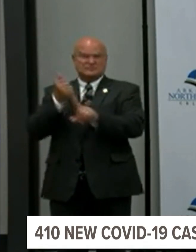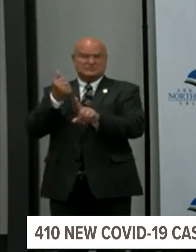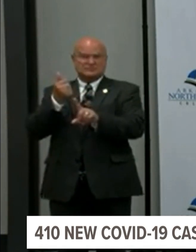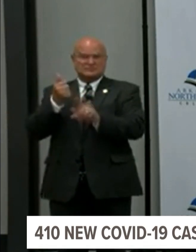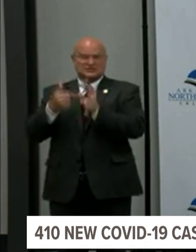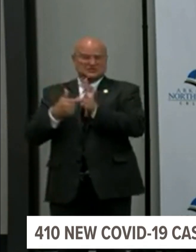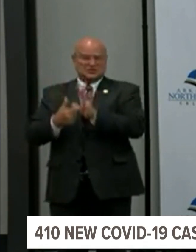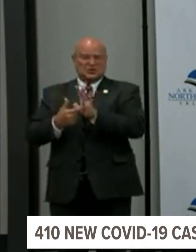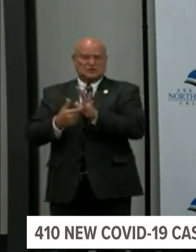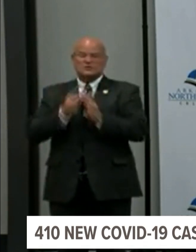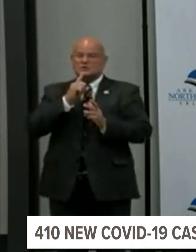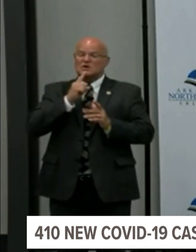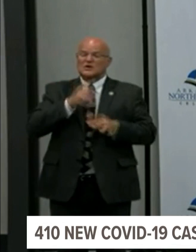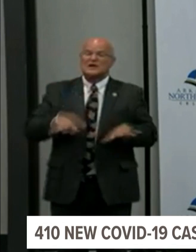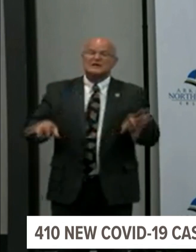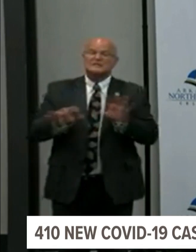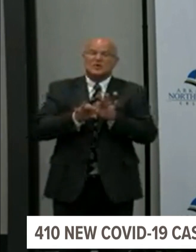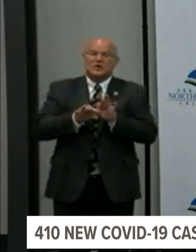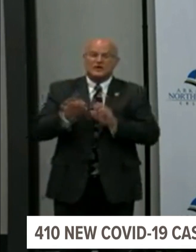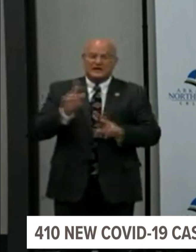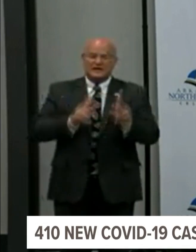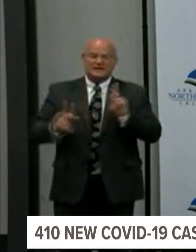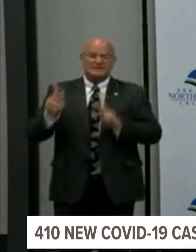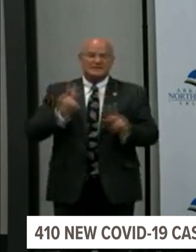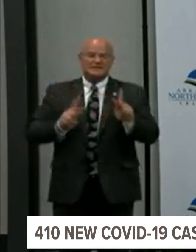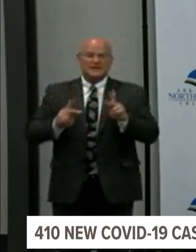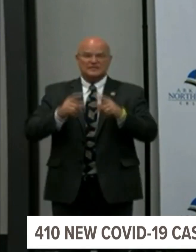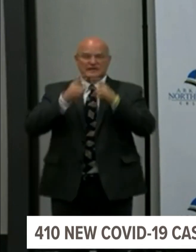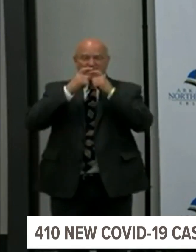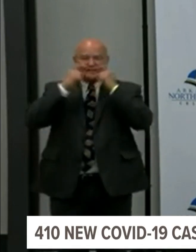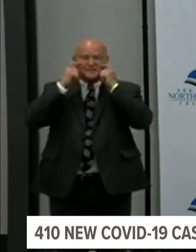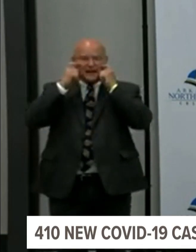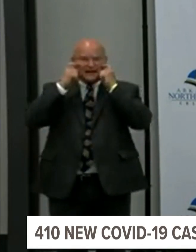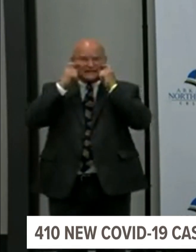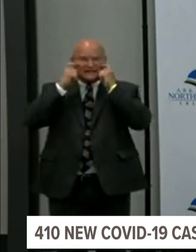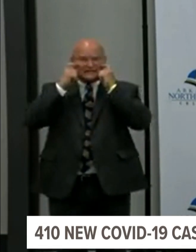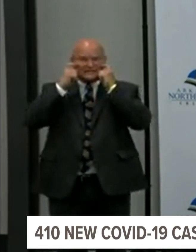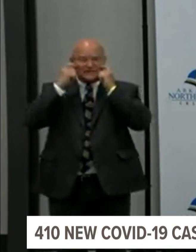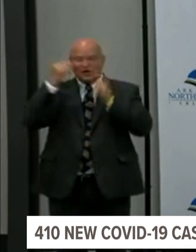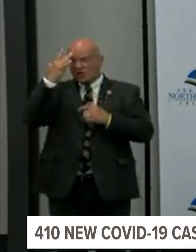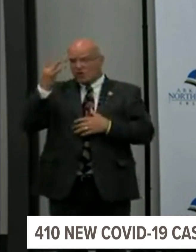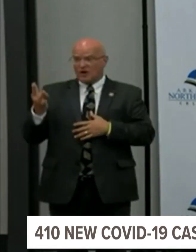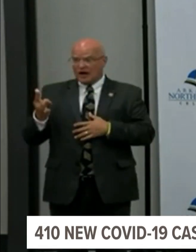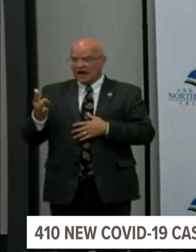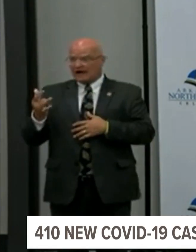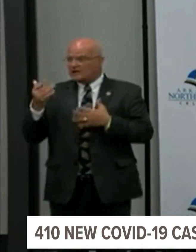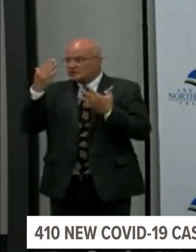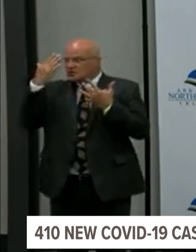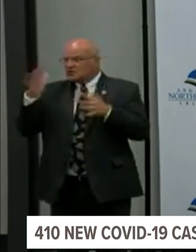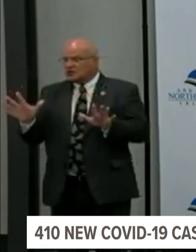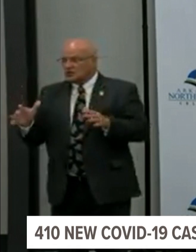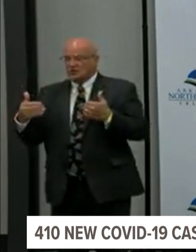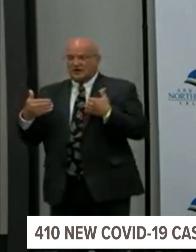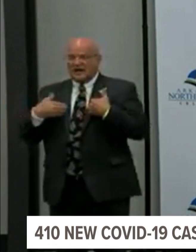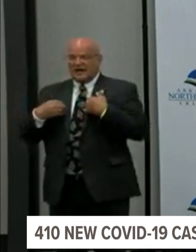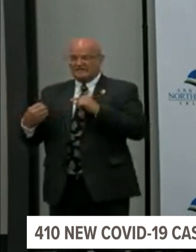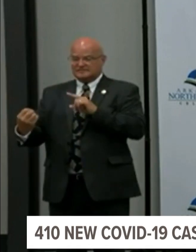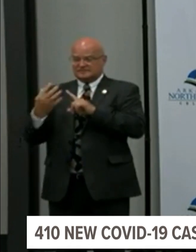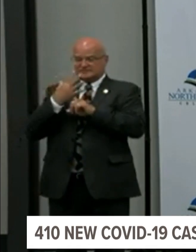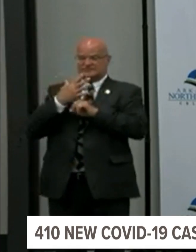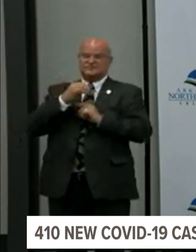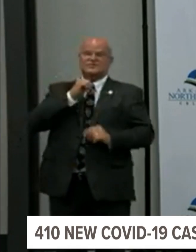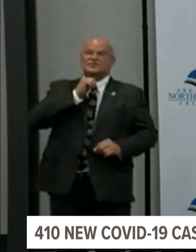which is why it's really important for everyone to wear a cloth face covering, because you don't know if you have been